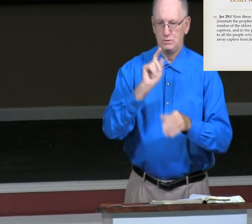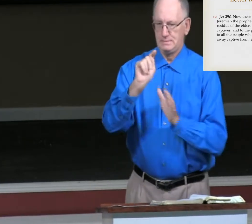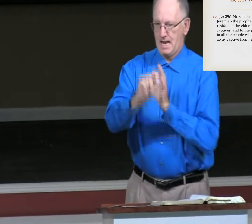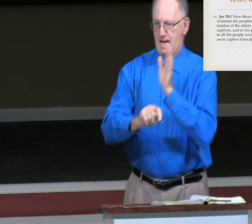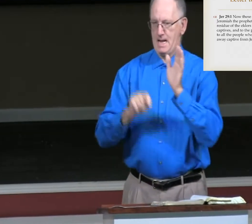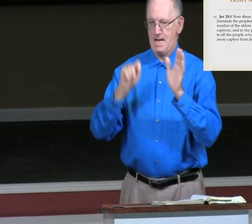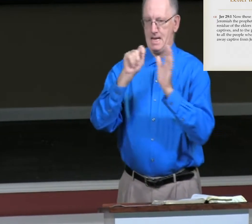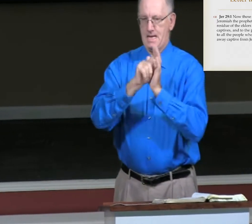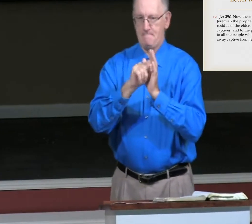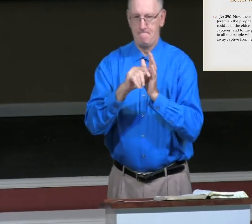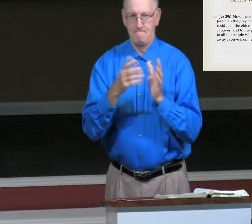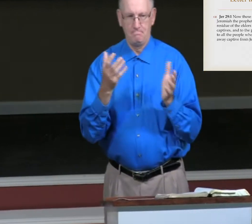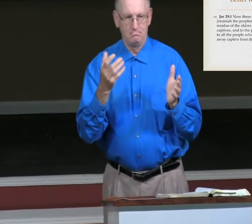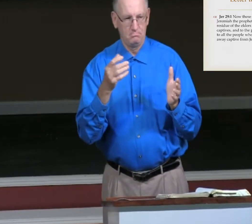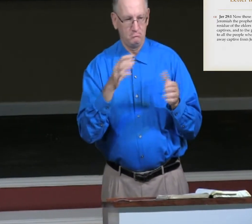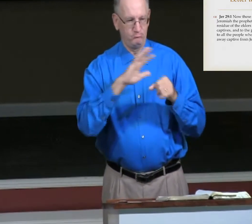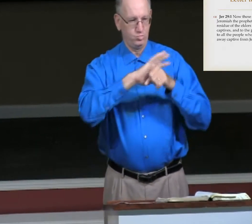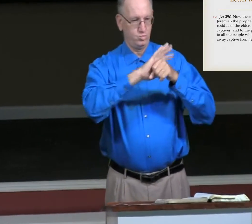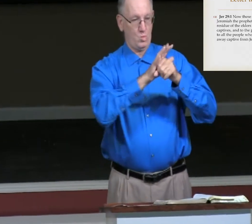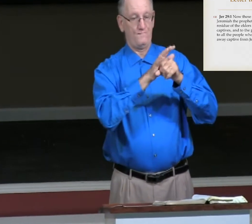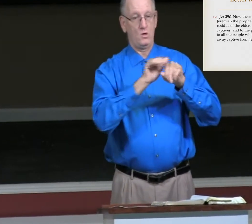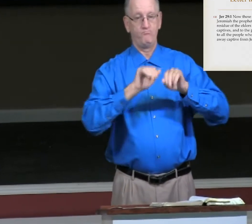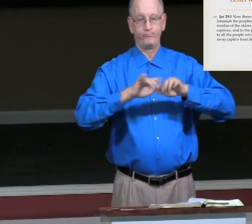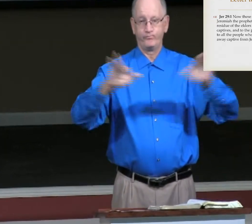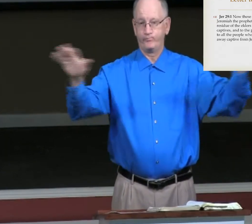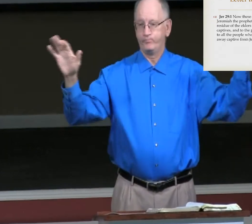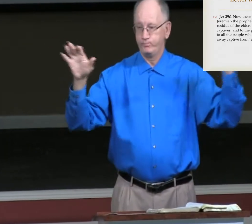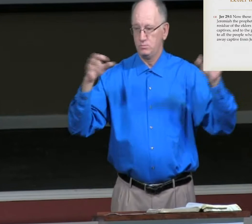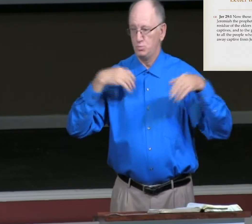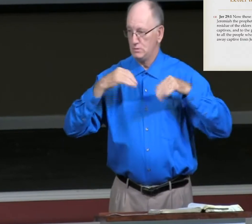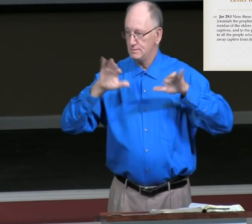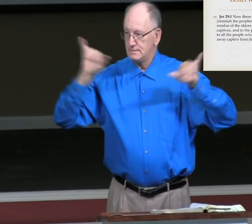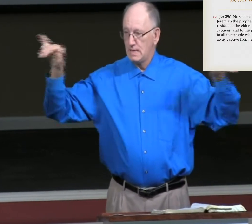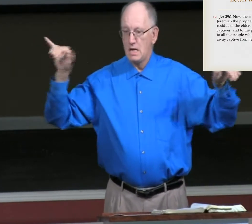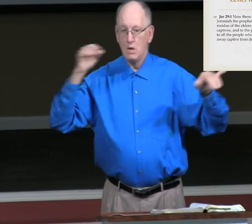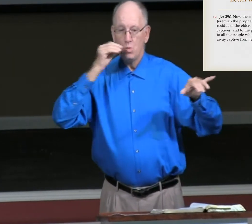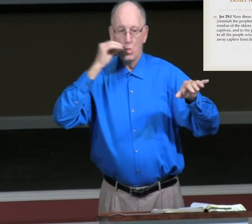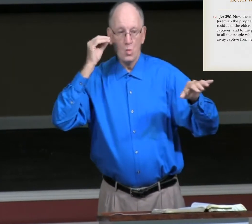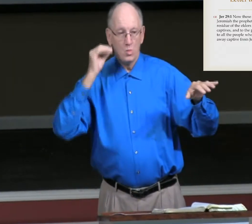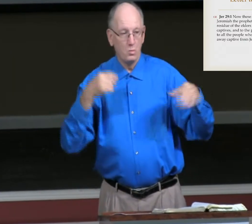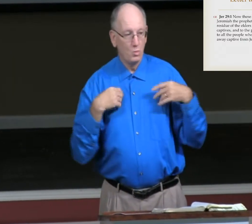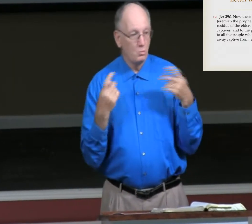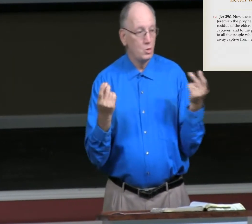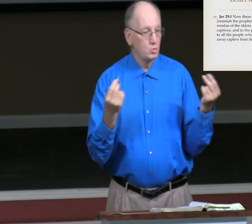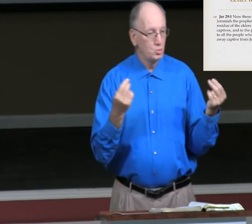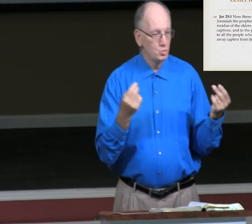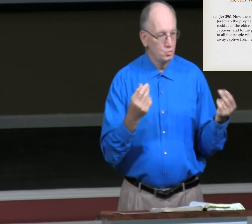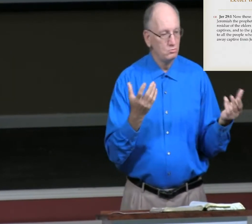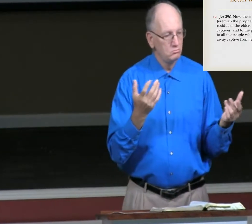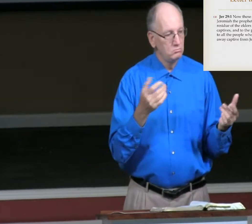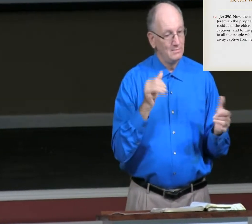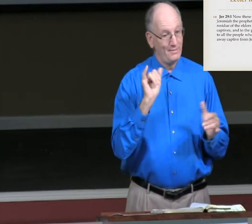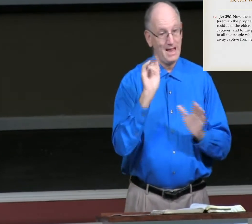During the time we're going through right now, during the whole COVID situation, we're staying home, what